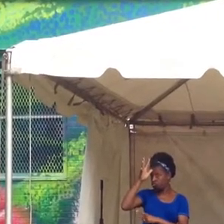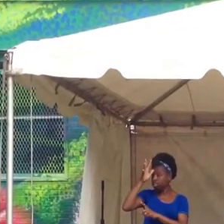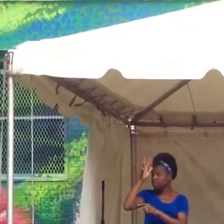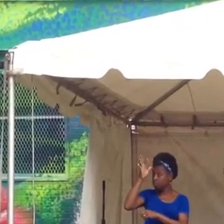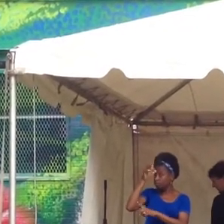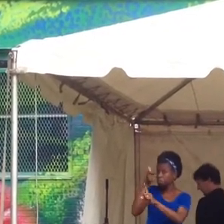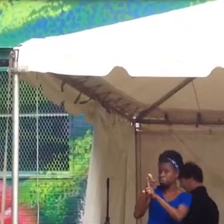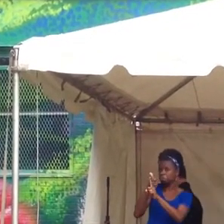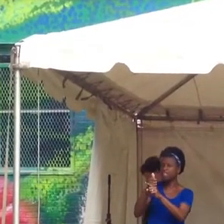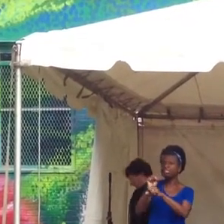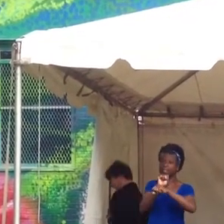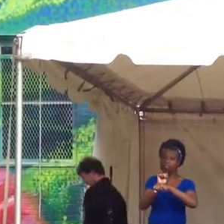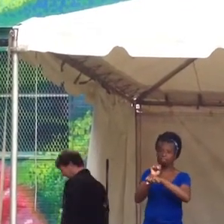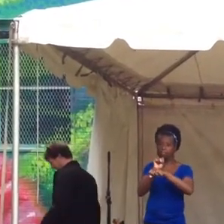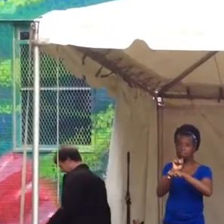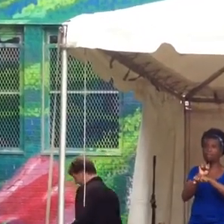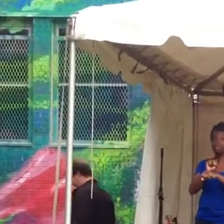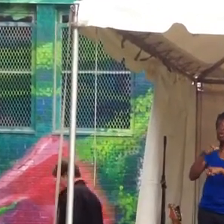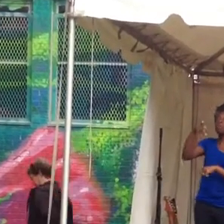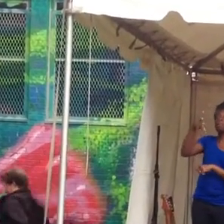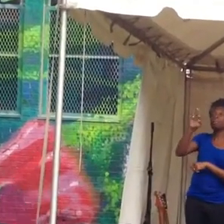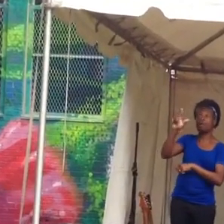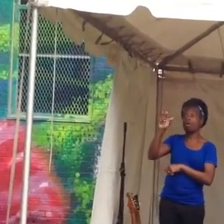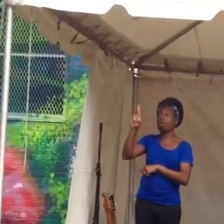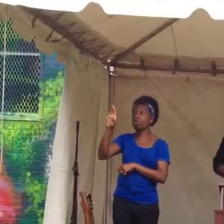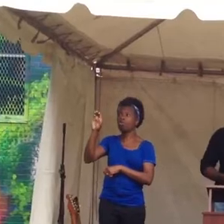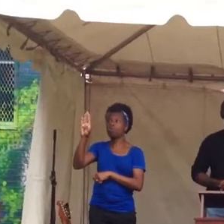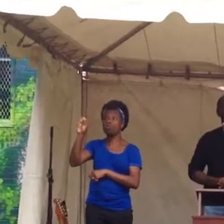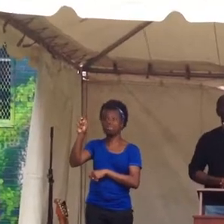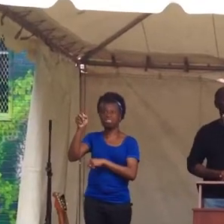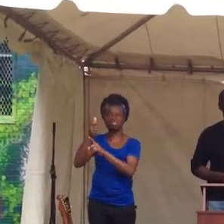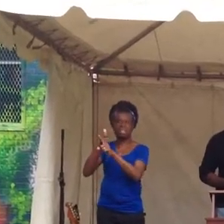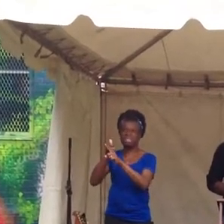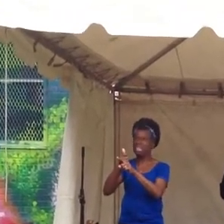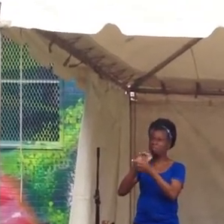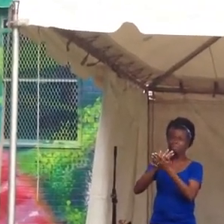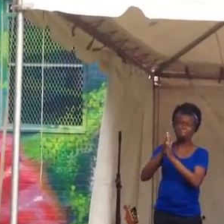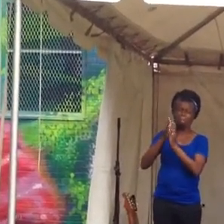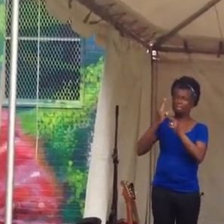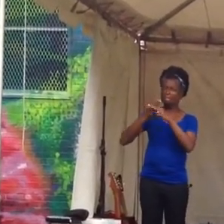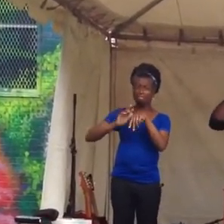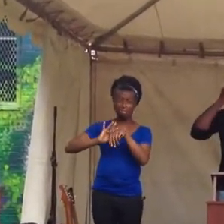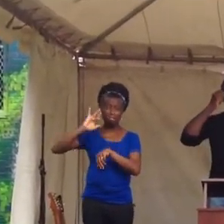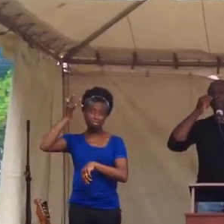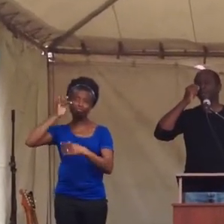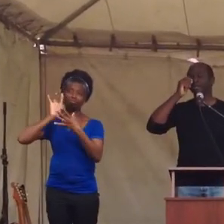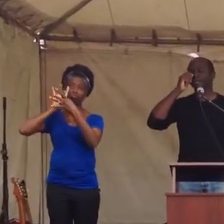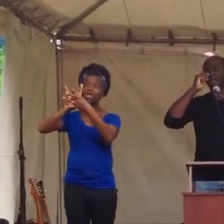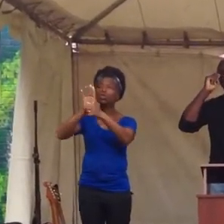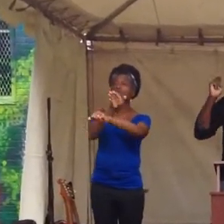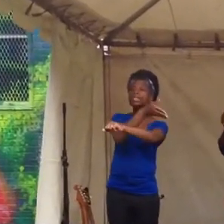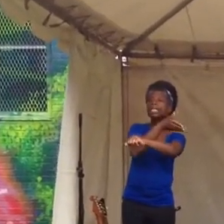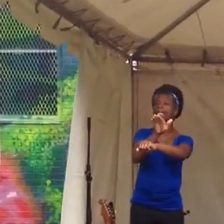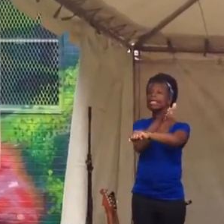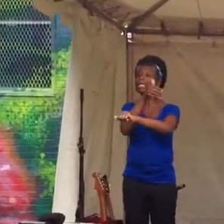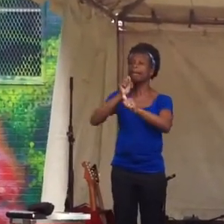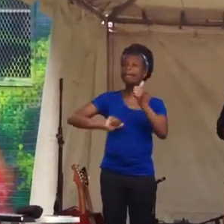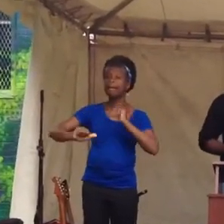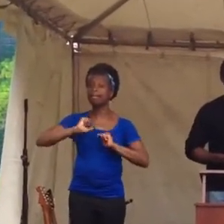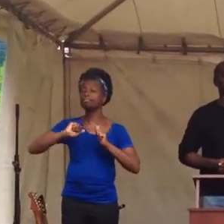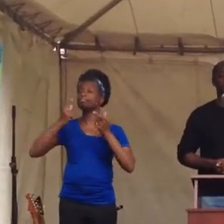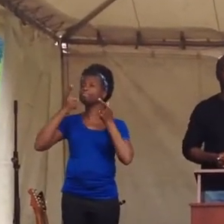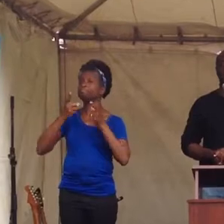singer. But because of his belief in socialism and trade unionism, he fell foul of the